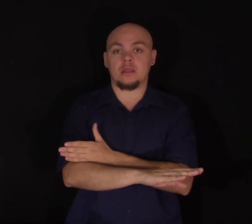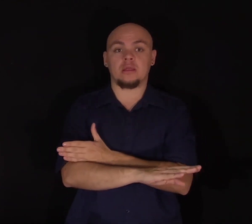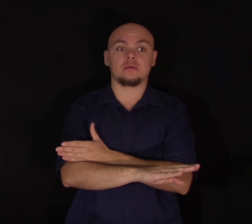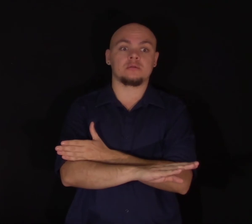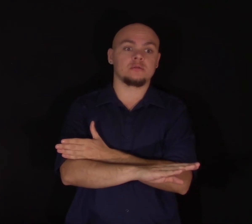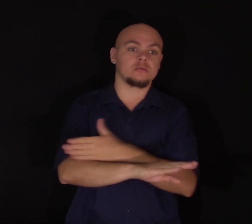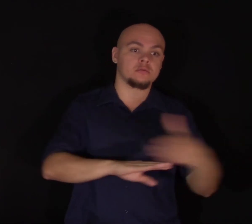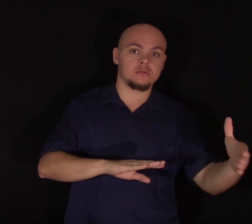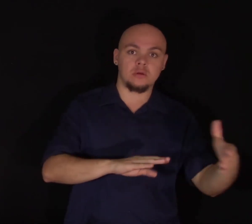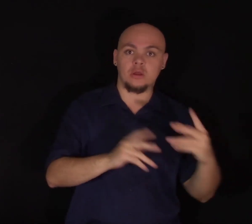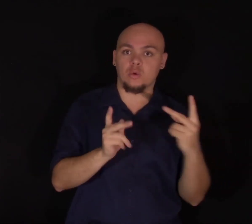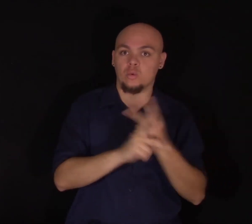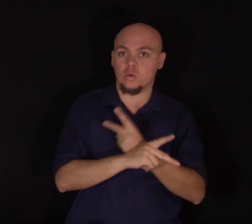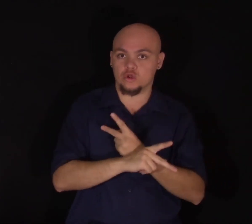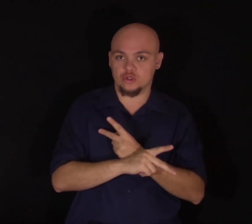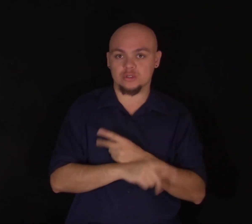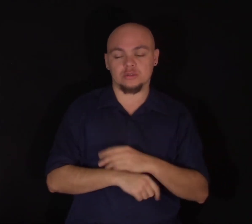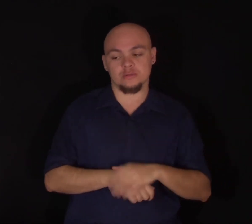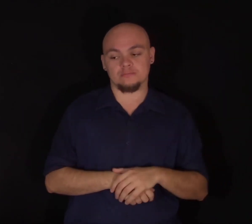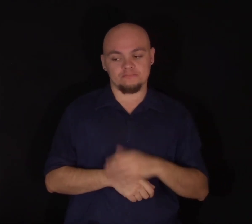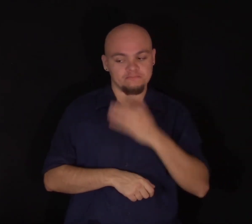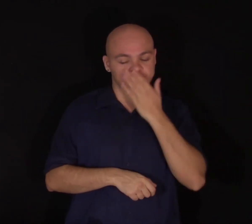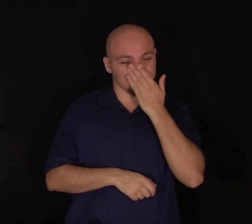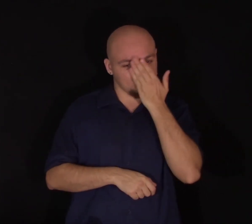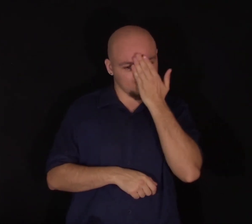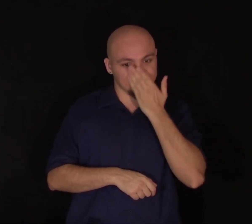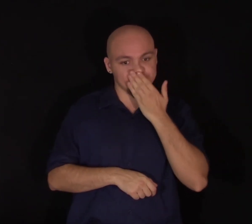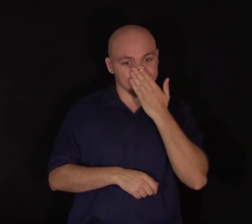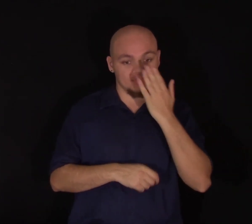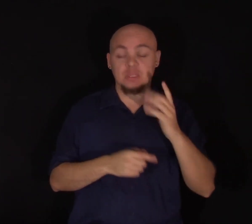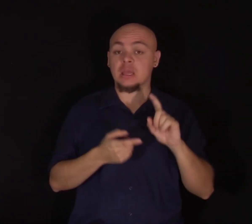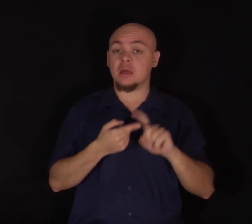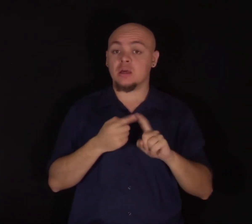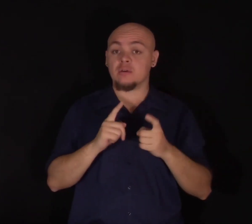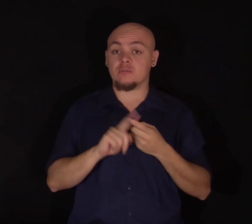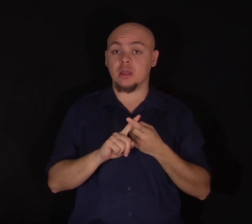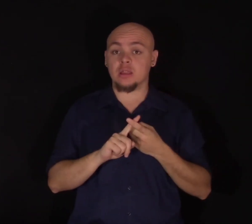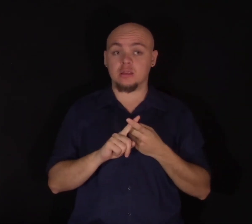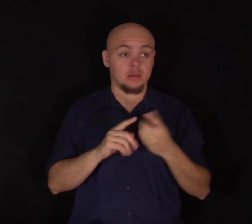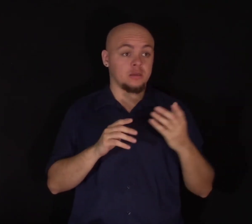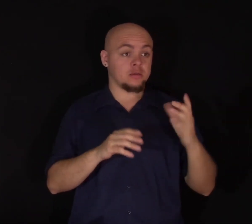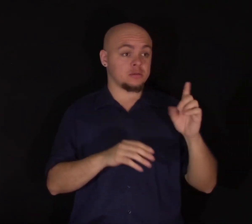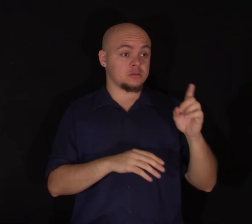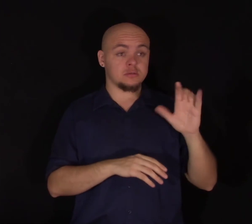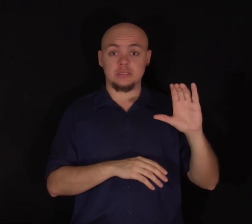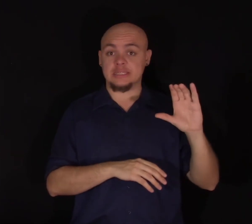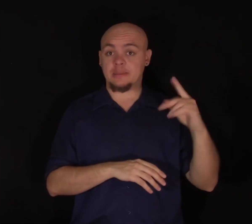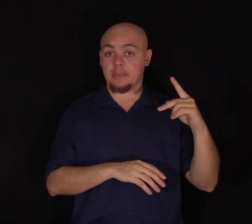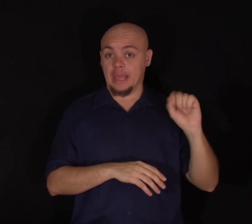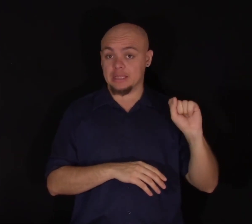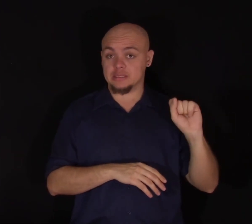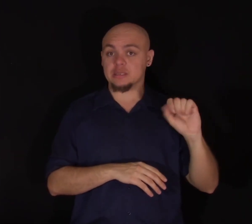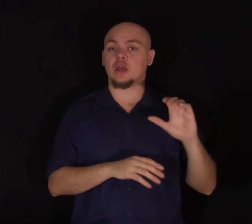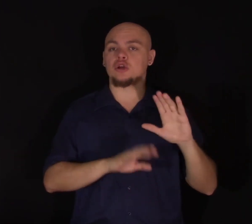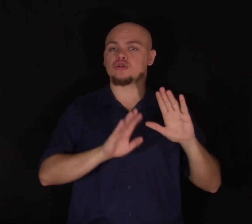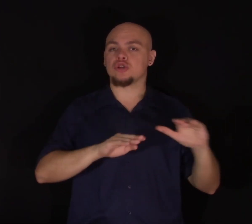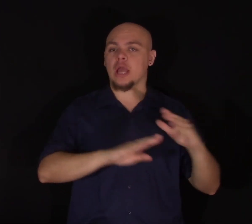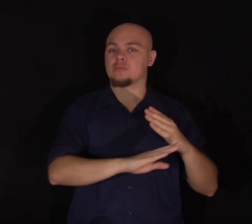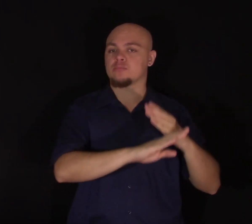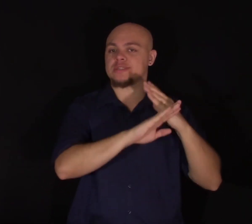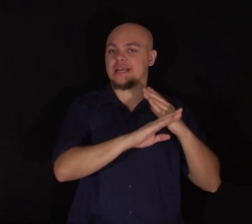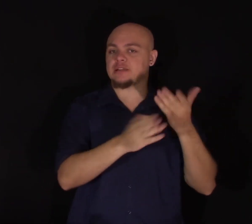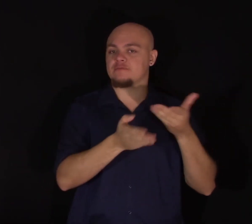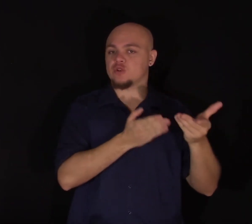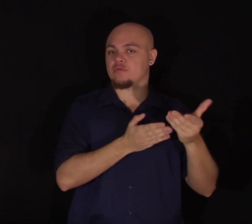worse. I talked to a friend of mine who actually works in child protection, was really familiar with Elle's